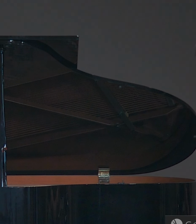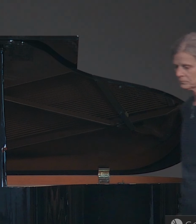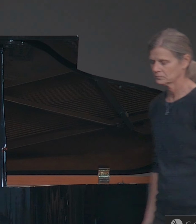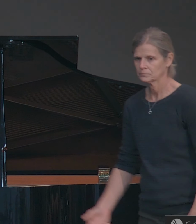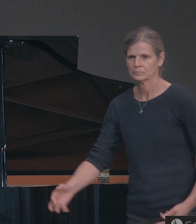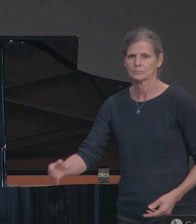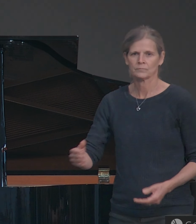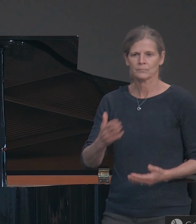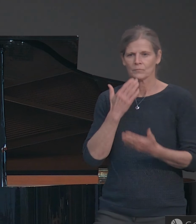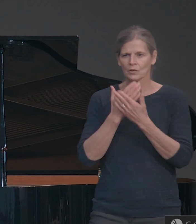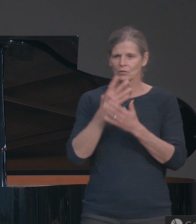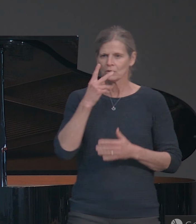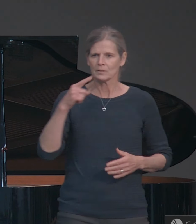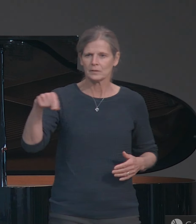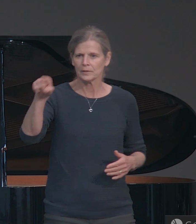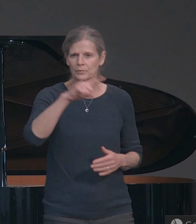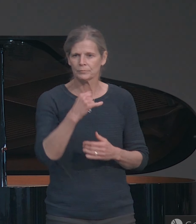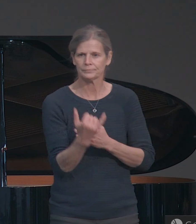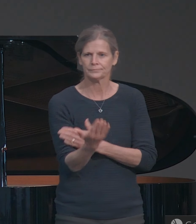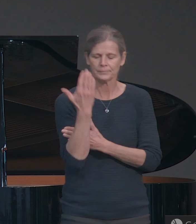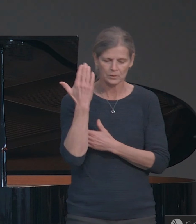It's great to see everyone this morning.